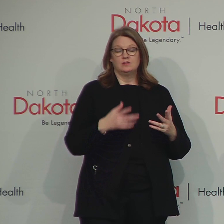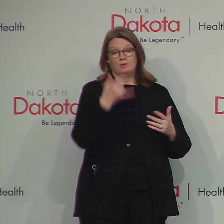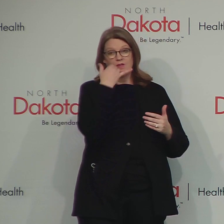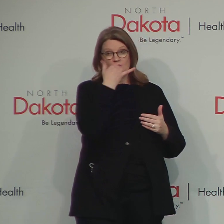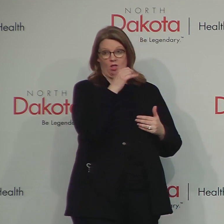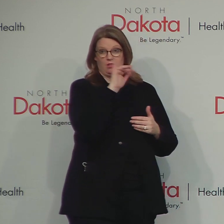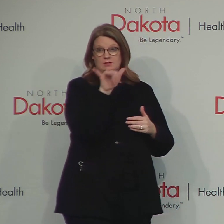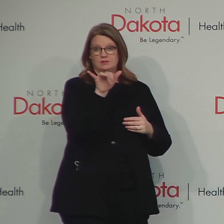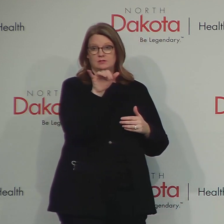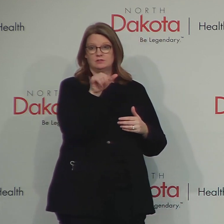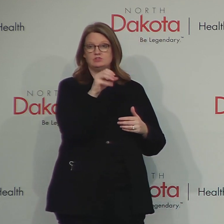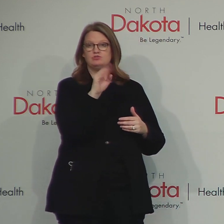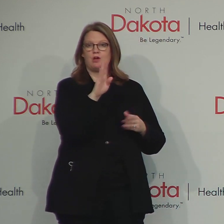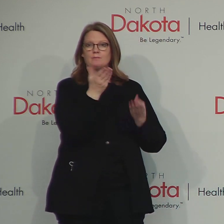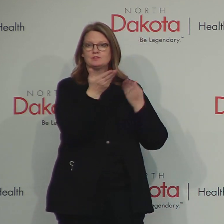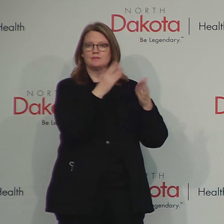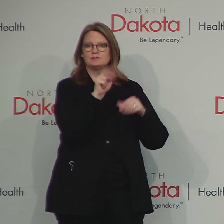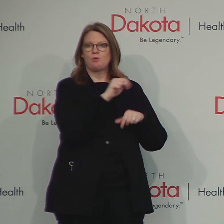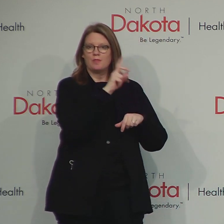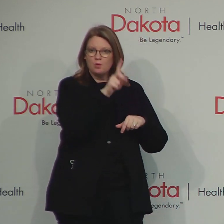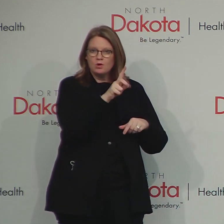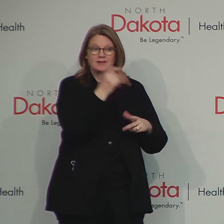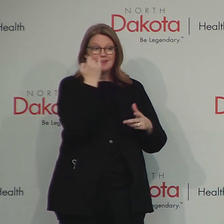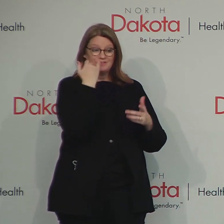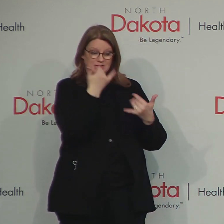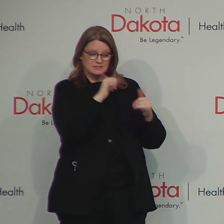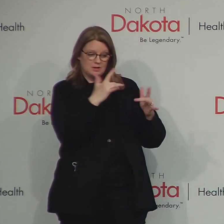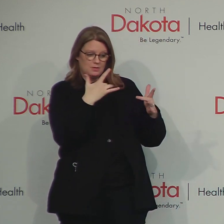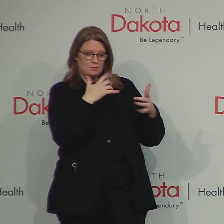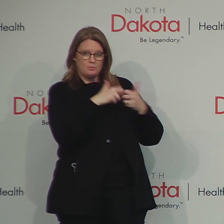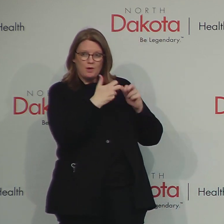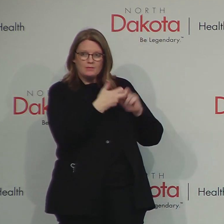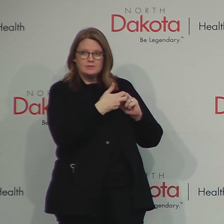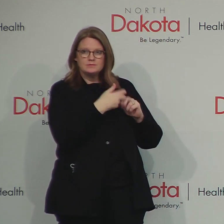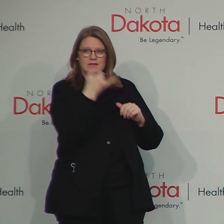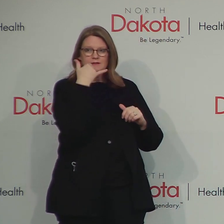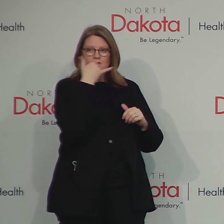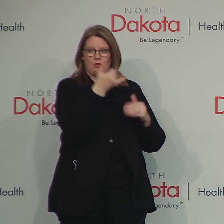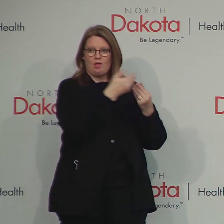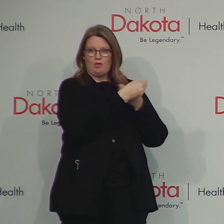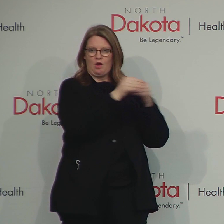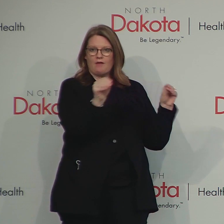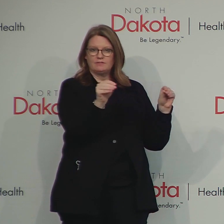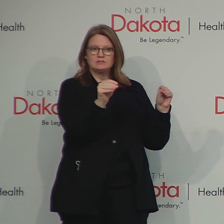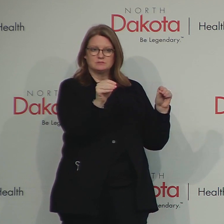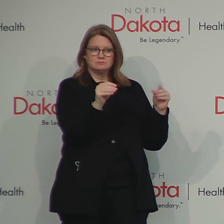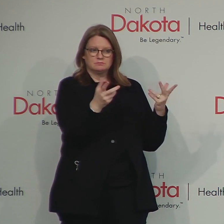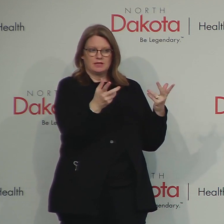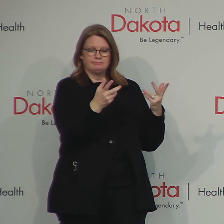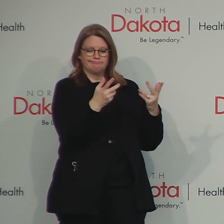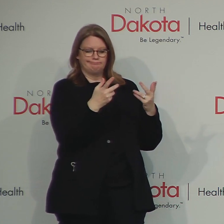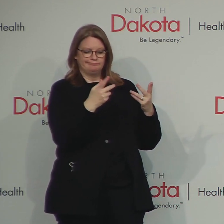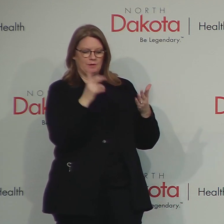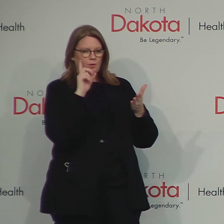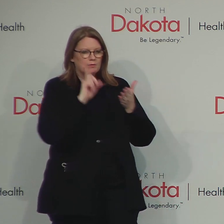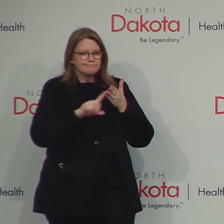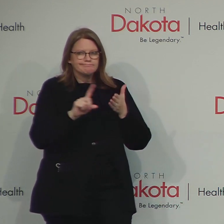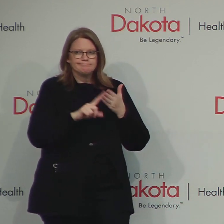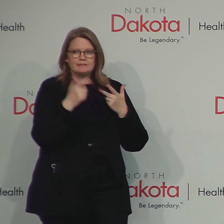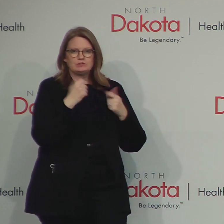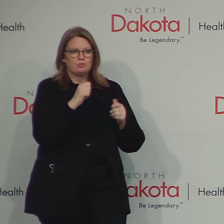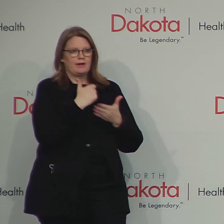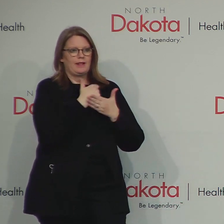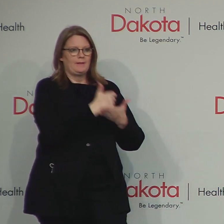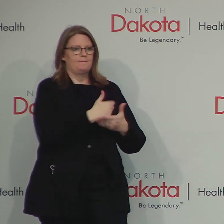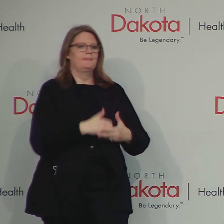Service North Dakota, and if you're still having issues, feel free to call our office, and we'll dig into them and see if we can try to help on that